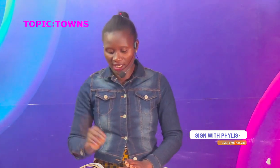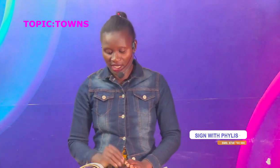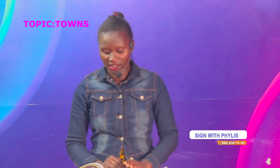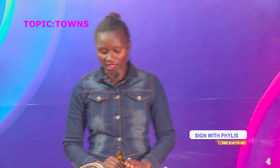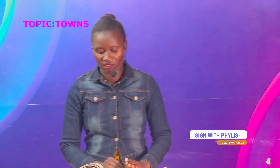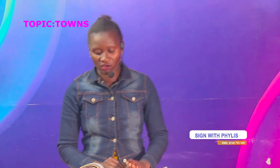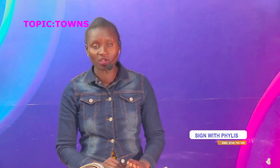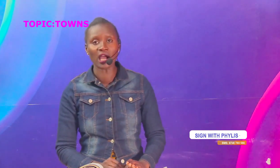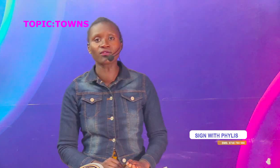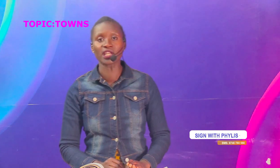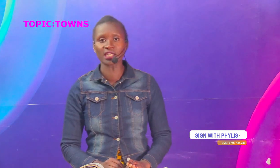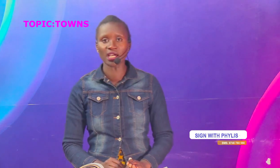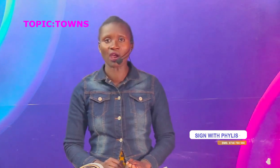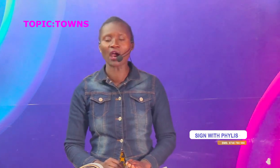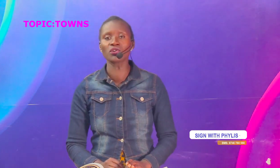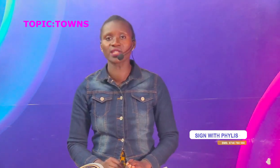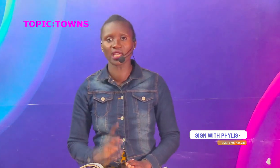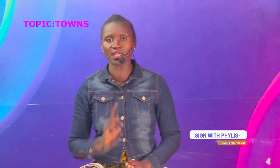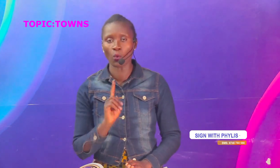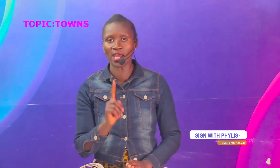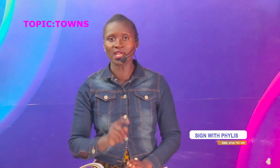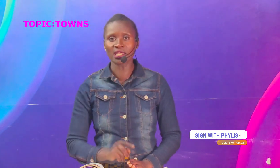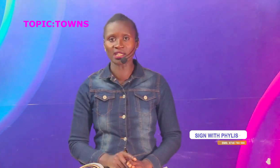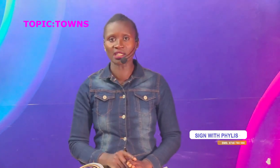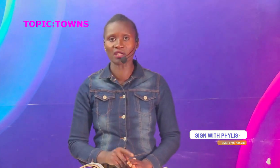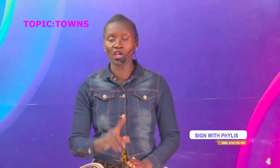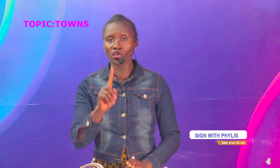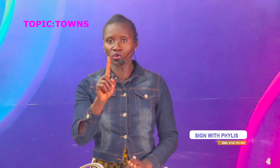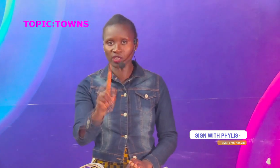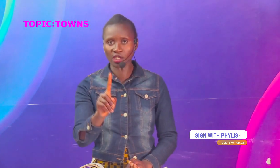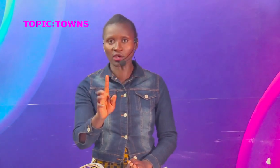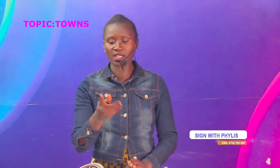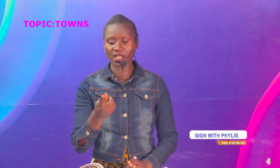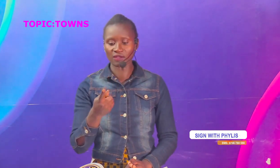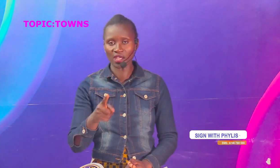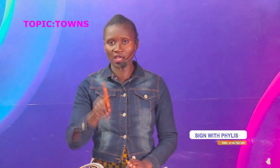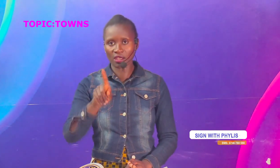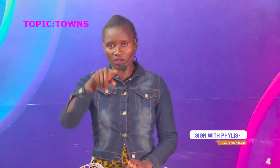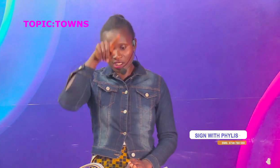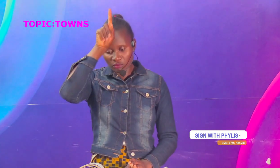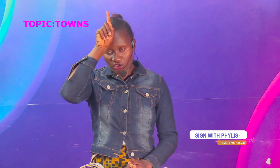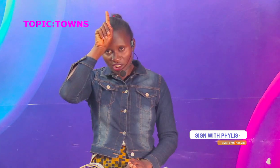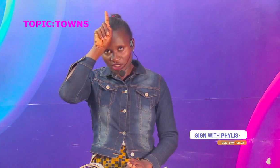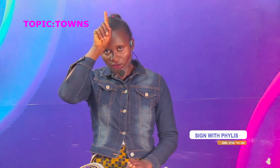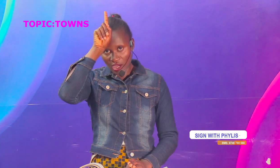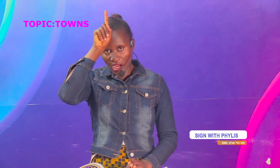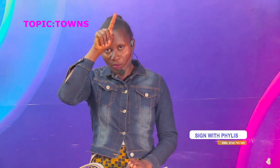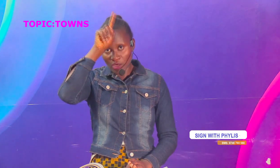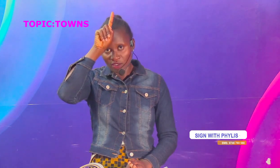then also have Nyandarua. How do we sign the word Nyandarua? Using your index finger, you're just pushing it upwards from your